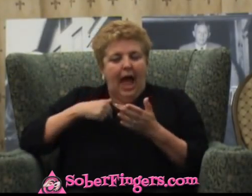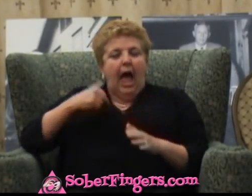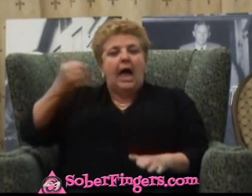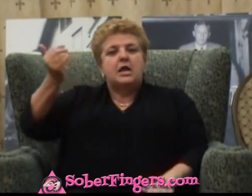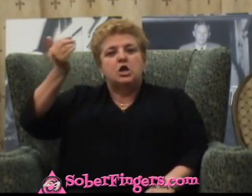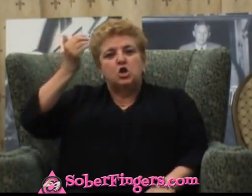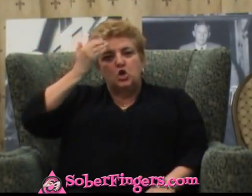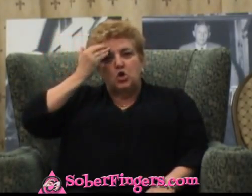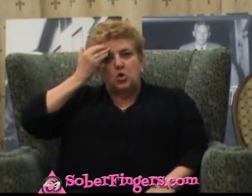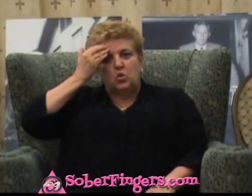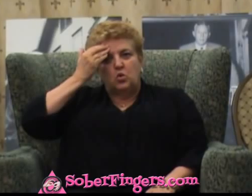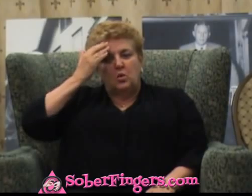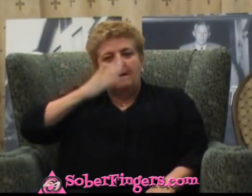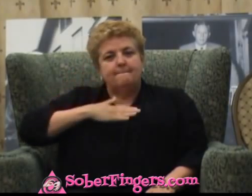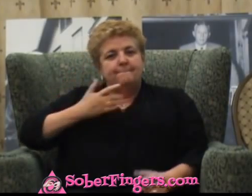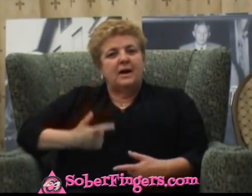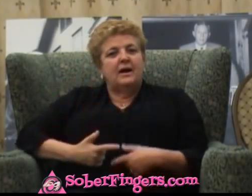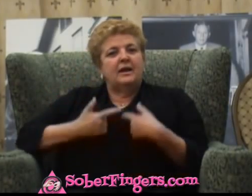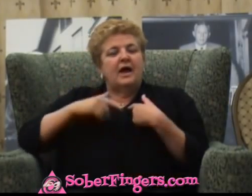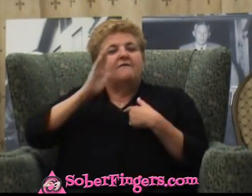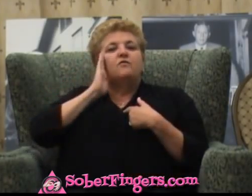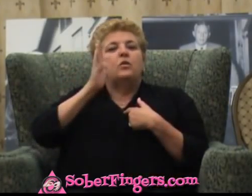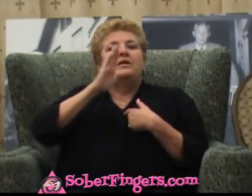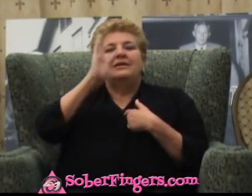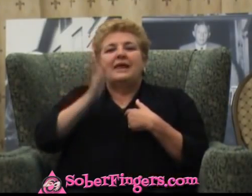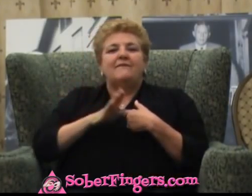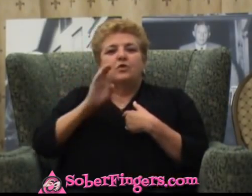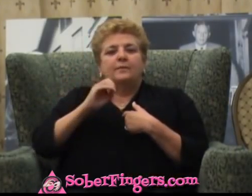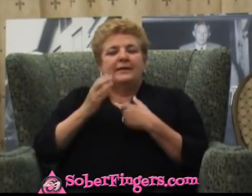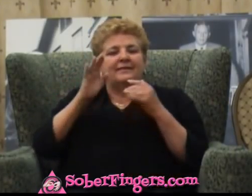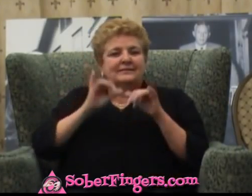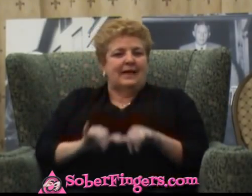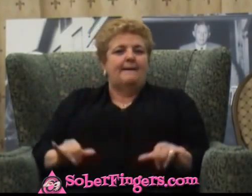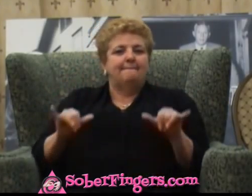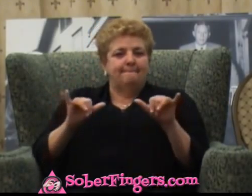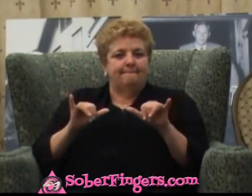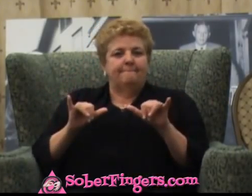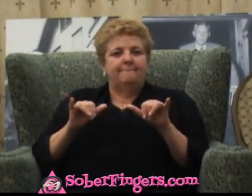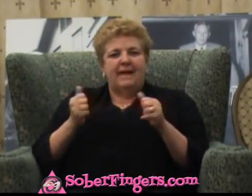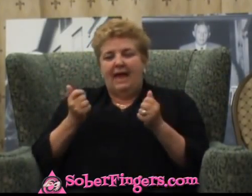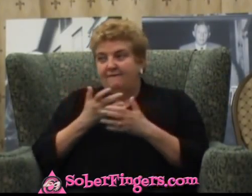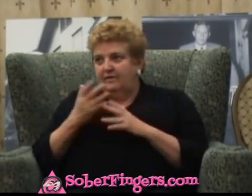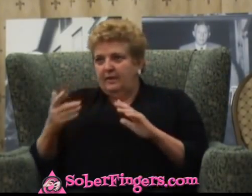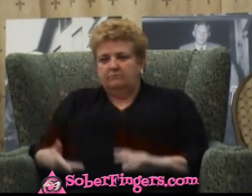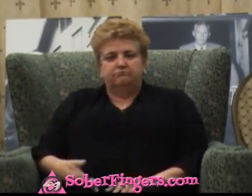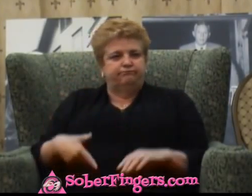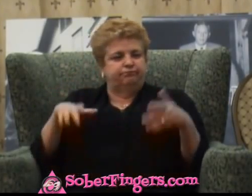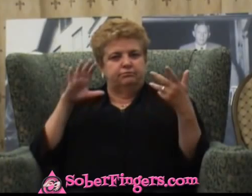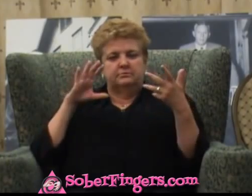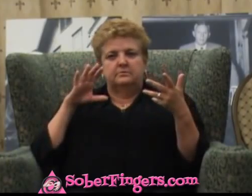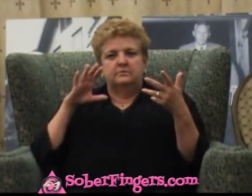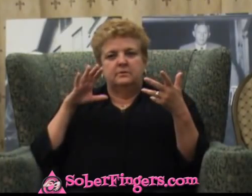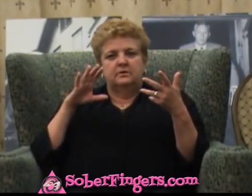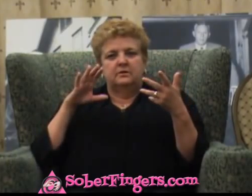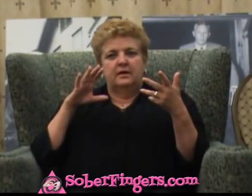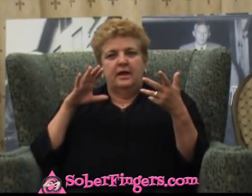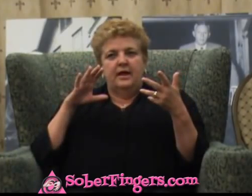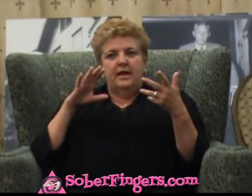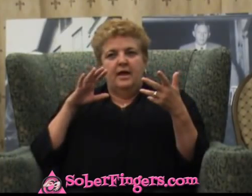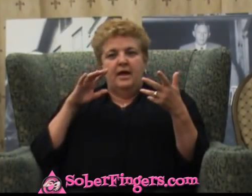my life was never going to be the same. I knew the jig was up. I knew it was over. Everything's over. And I knew the only answer for me was to commit suicide.